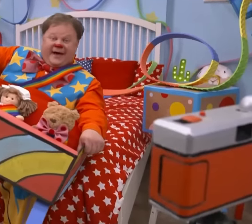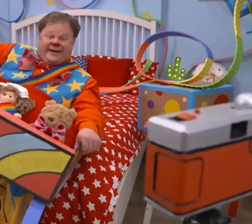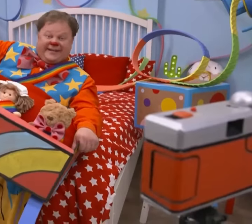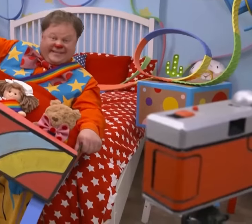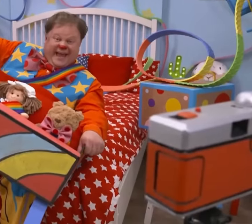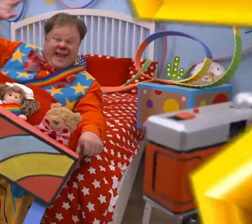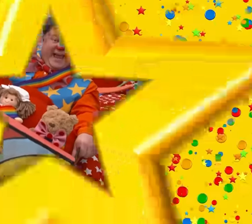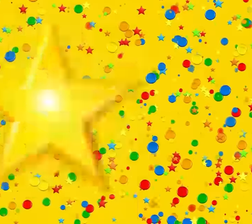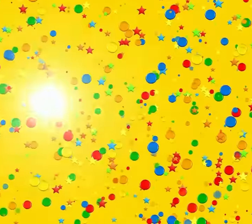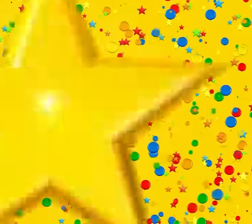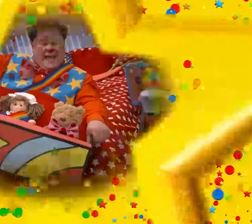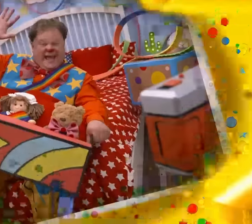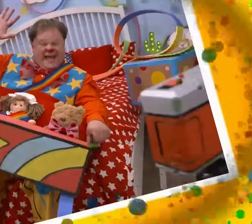Whoa! Jeez!